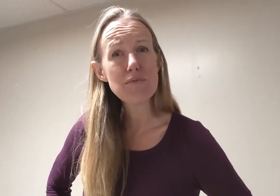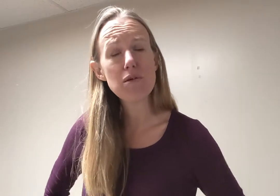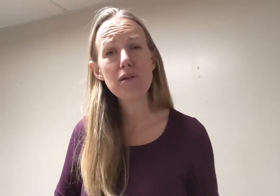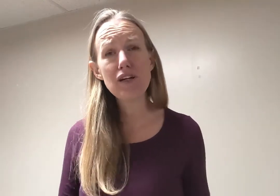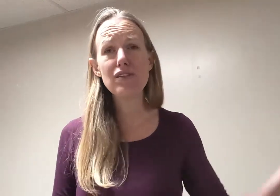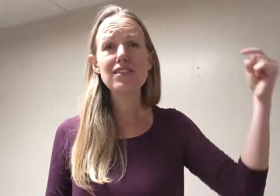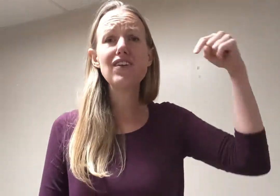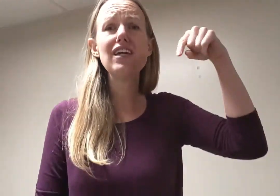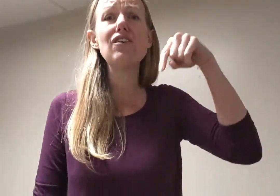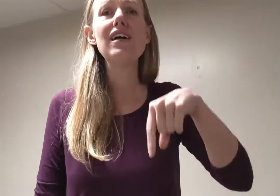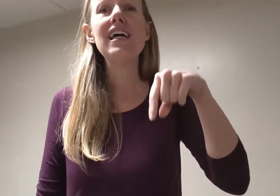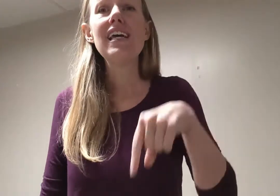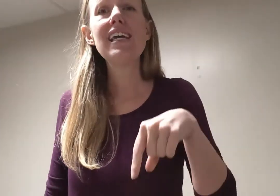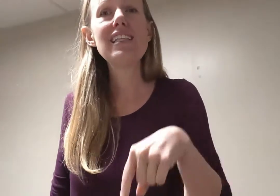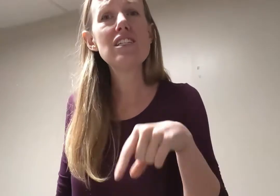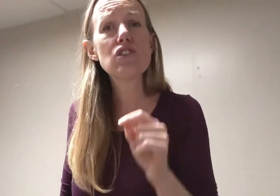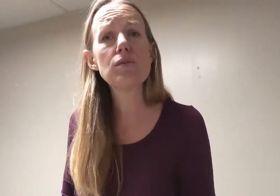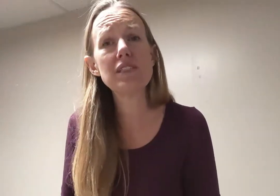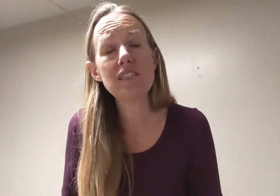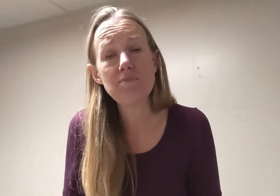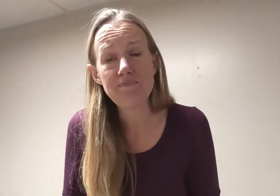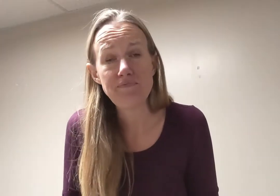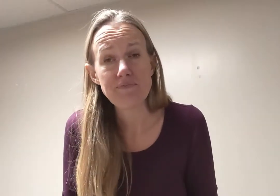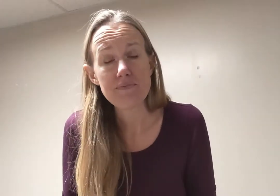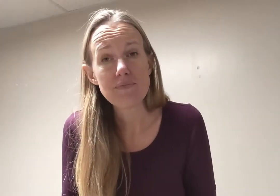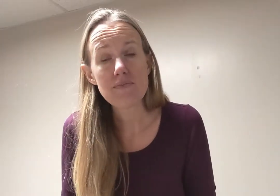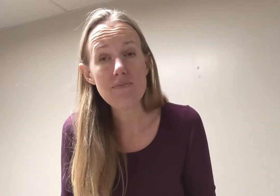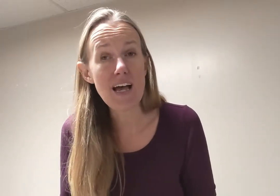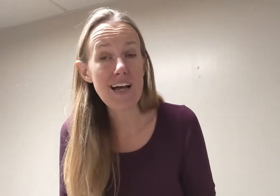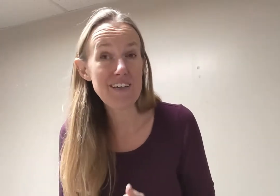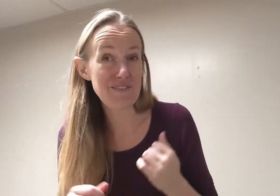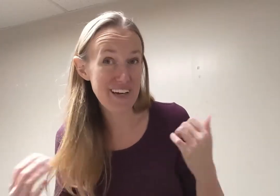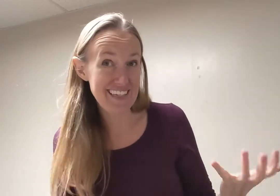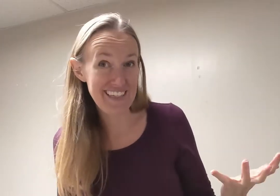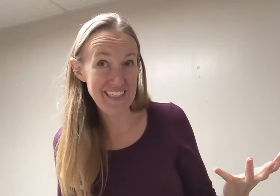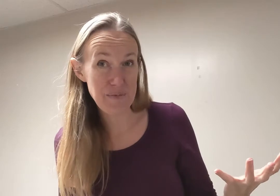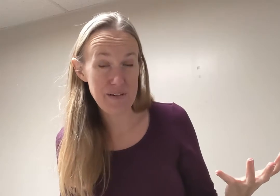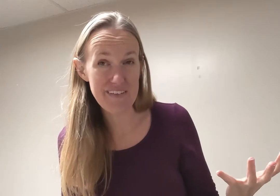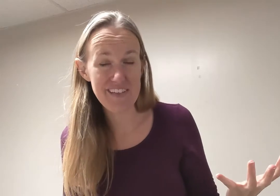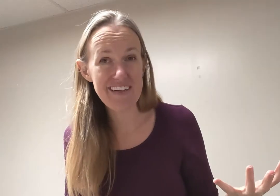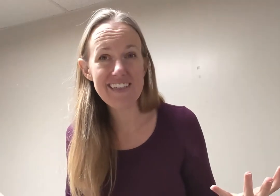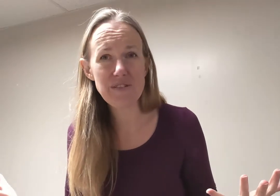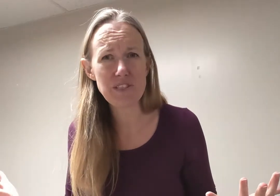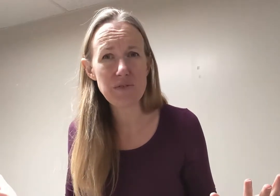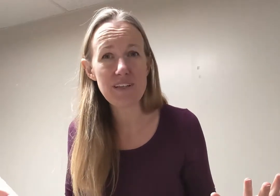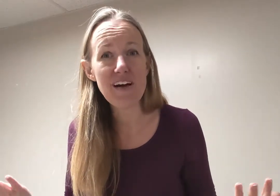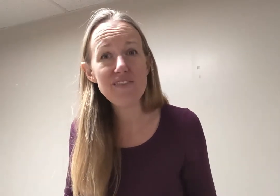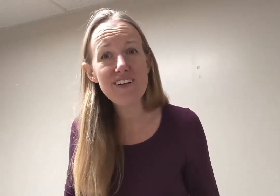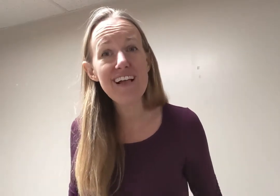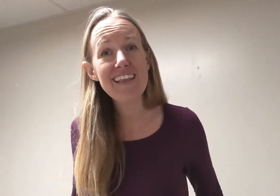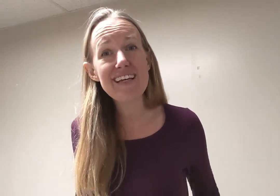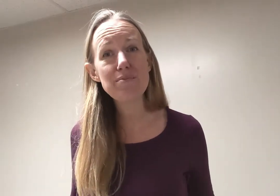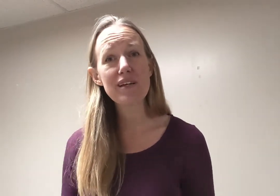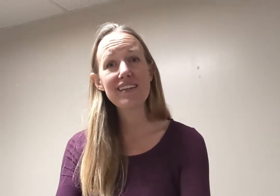Look below this video in the description. You'll find a link to print off the lyrics, which is really helpful. And last but not